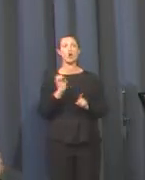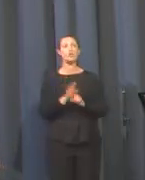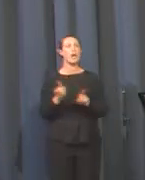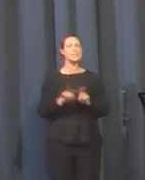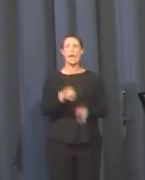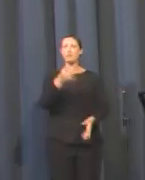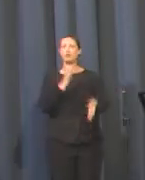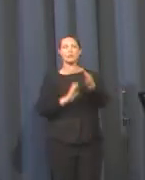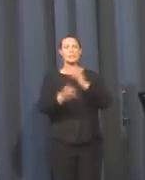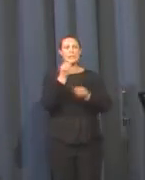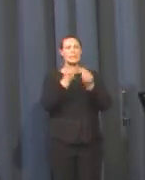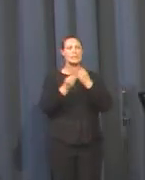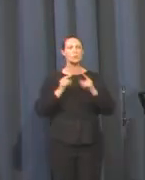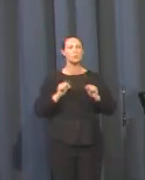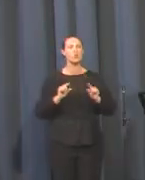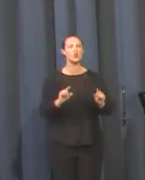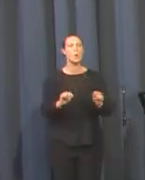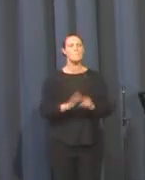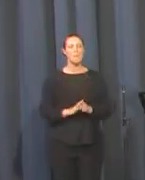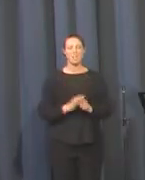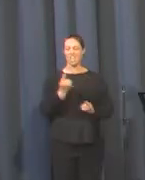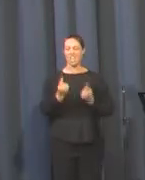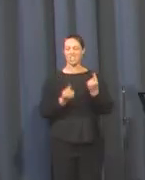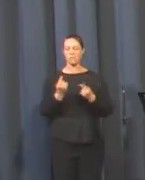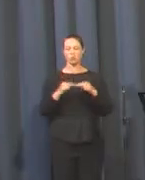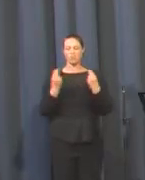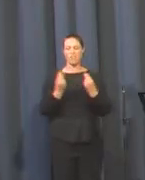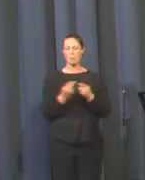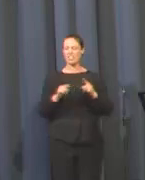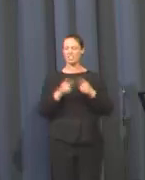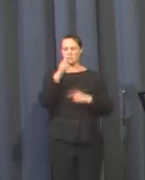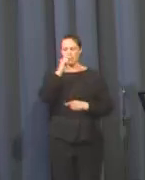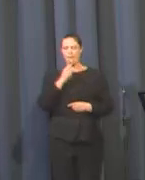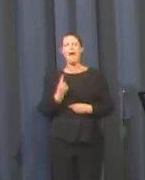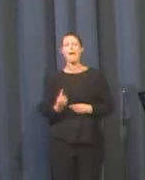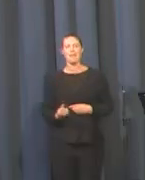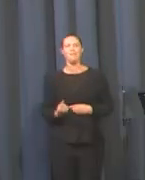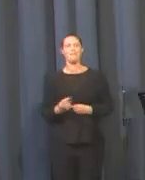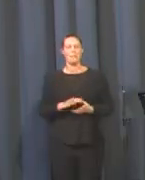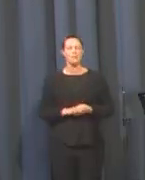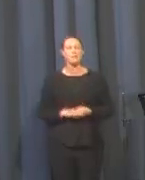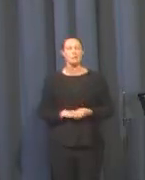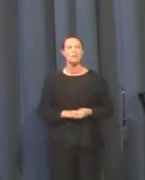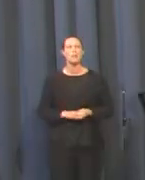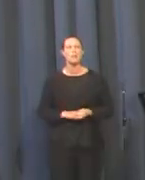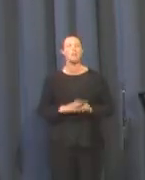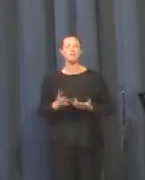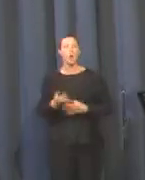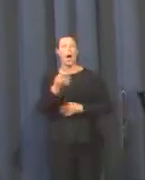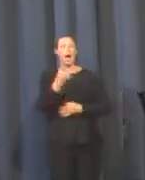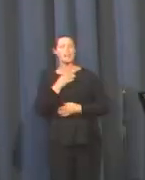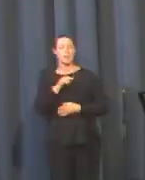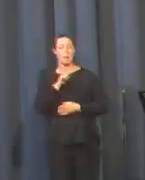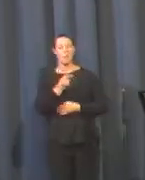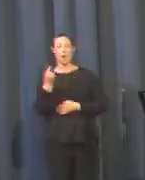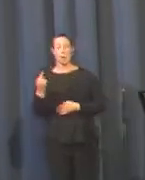can be quite different even amongst individuals in the family. And so for your specific question about what does a level of 0.1 in a child mean versus a